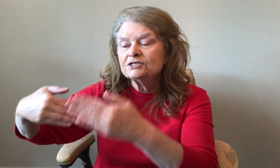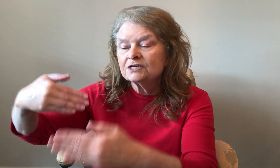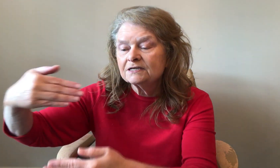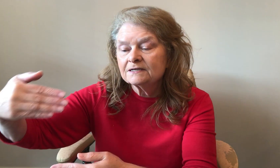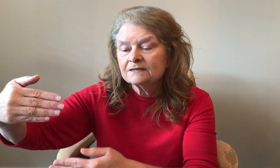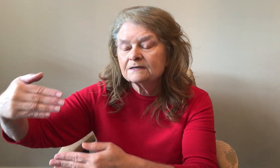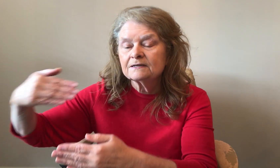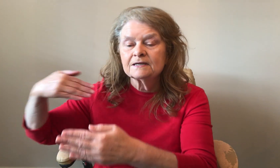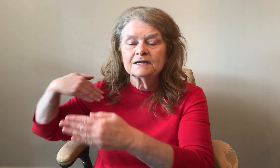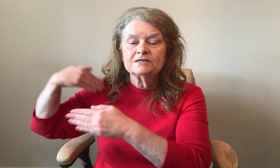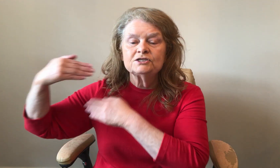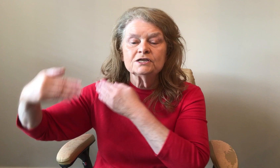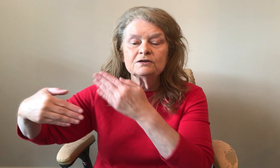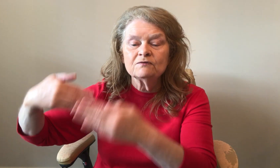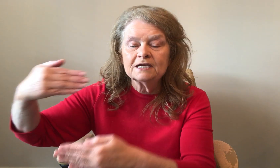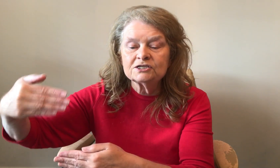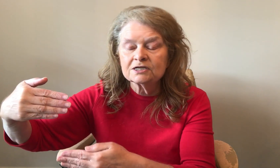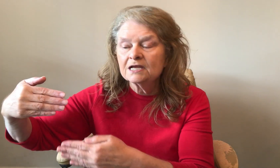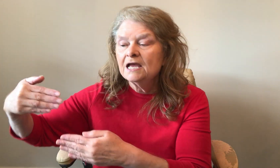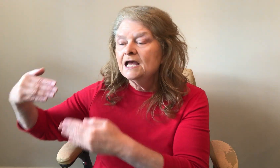Generation, generation,